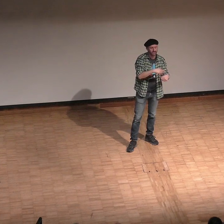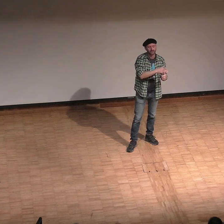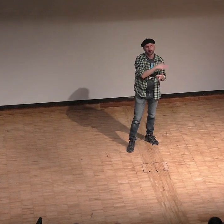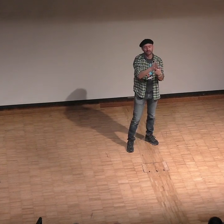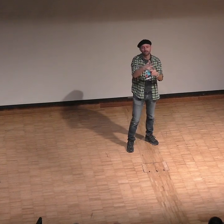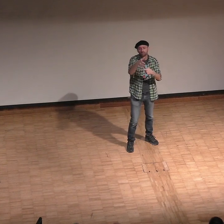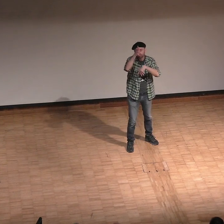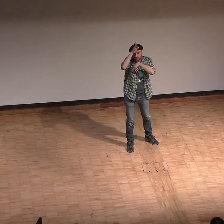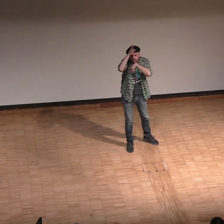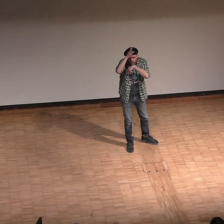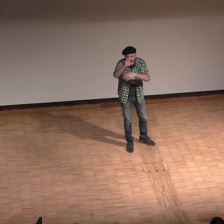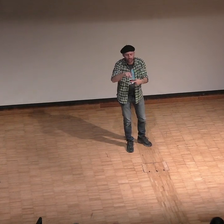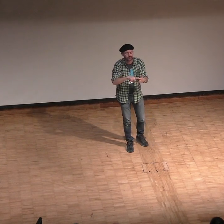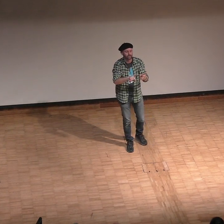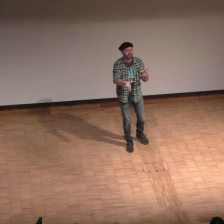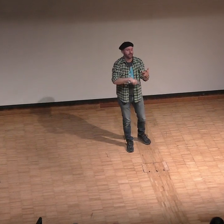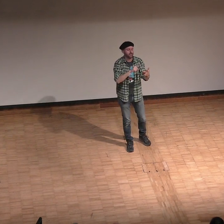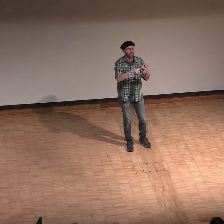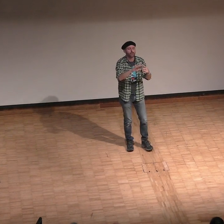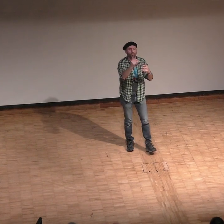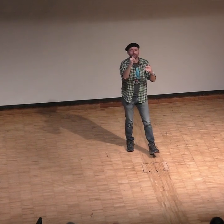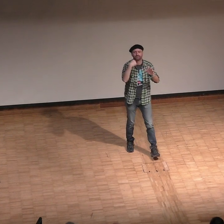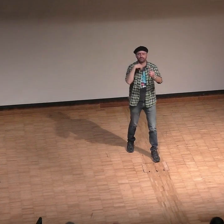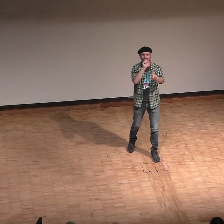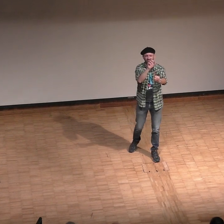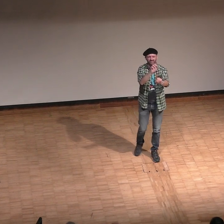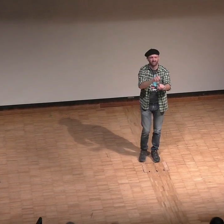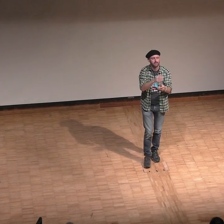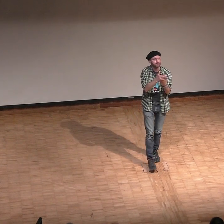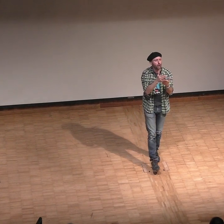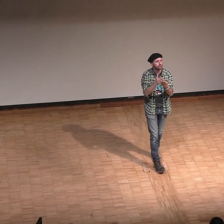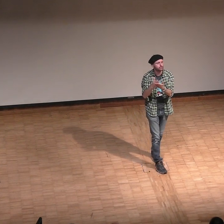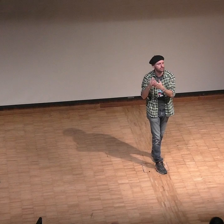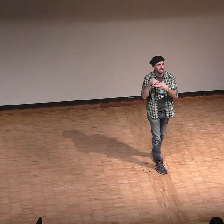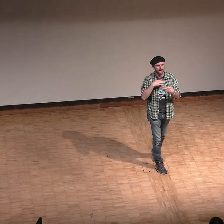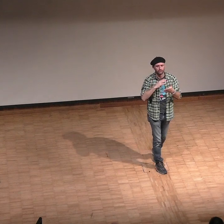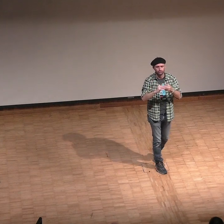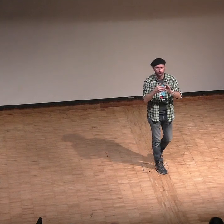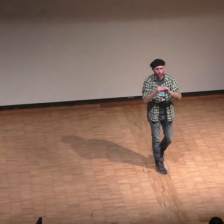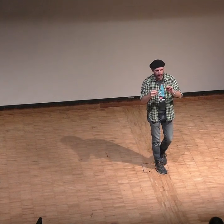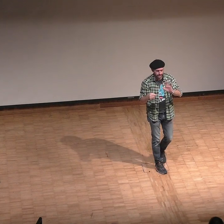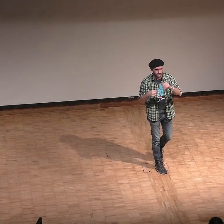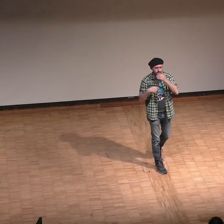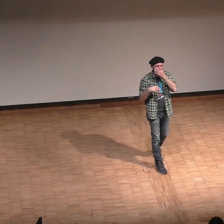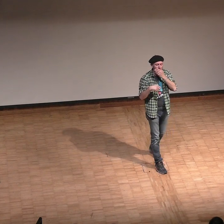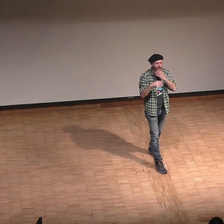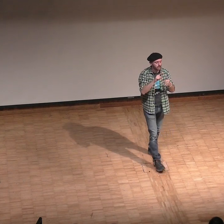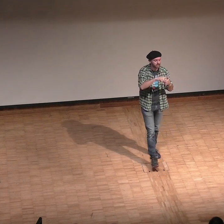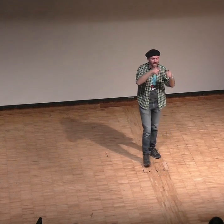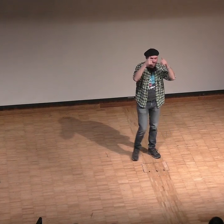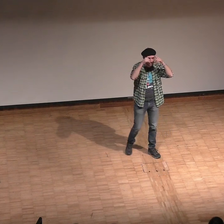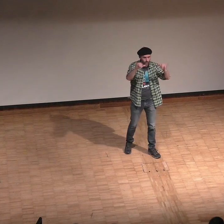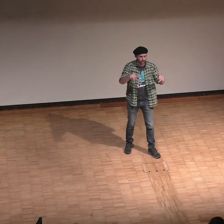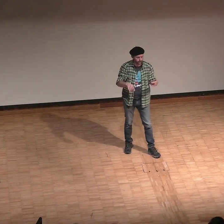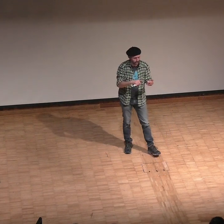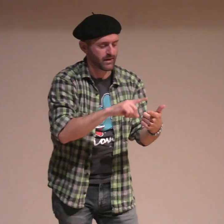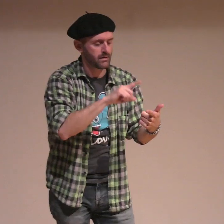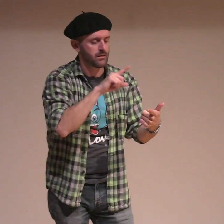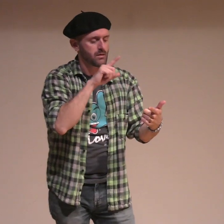So that was the cow. Now we're going to have the rooster. And let me tell you about the different parts of this story. So there's a